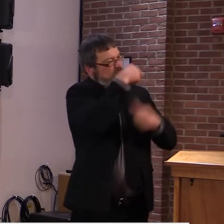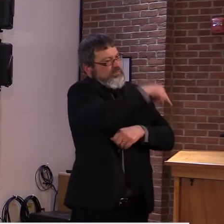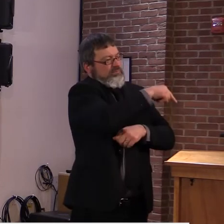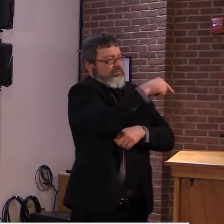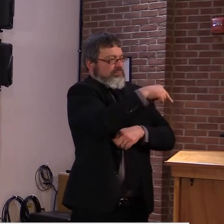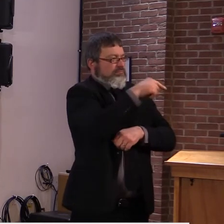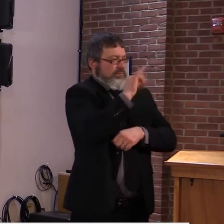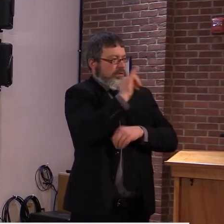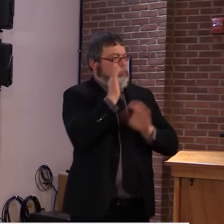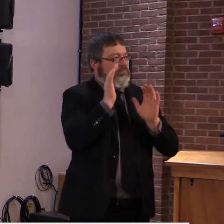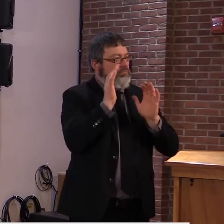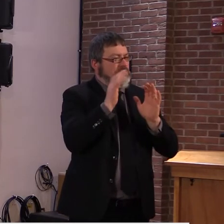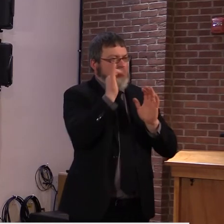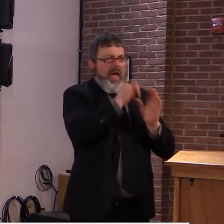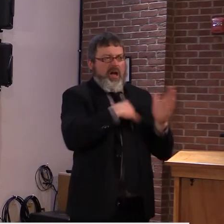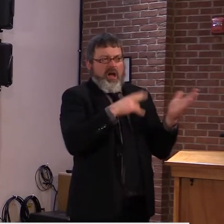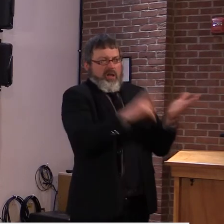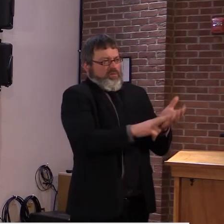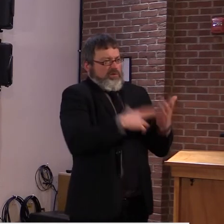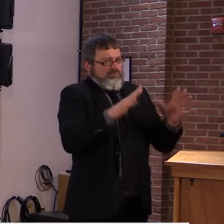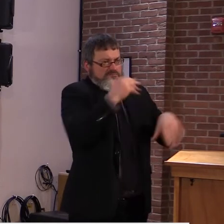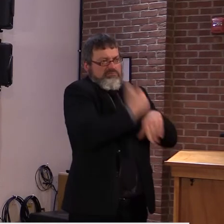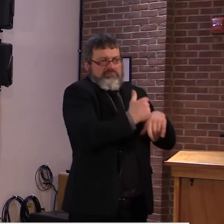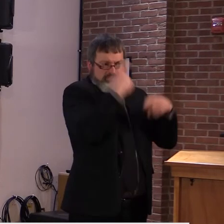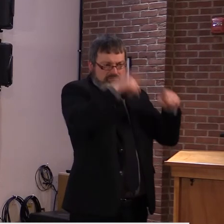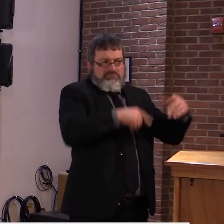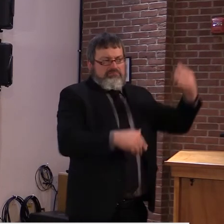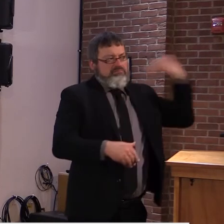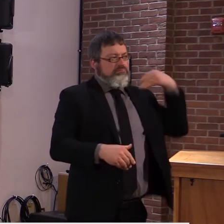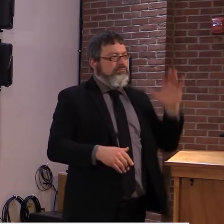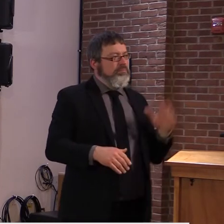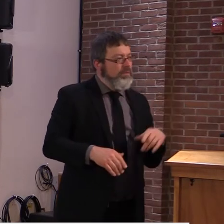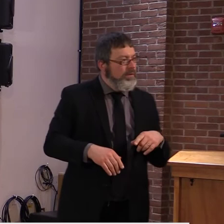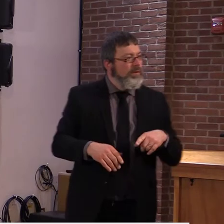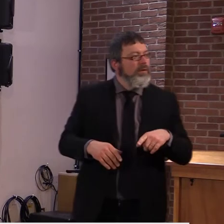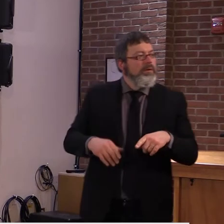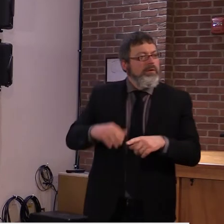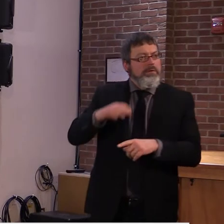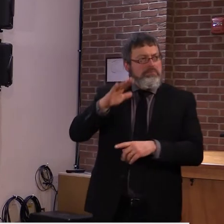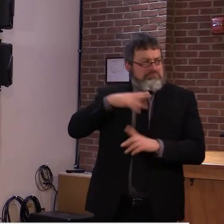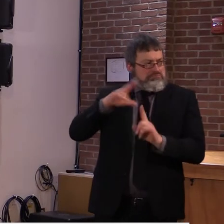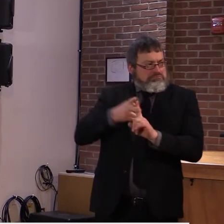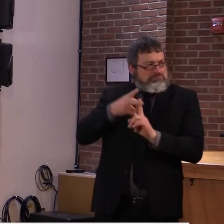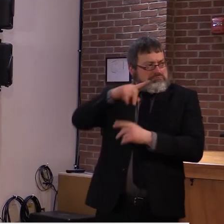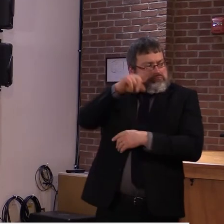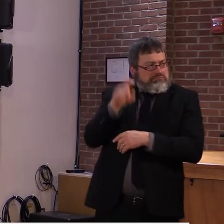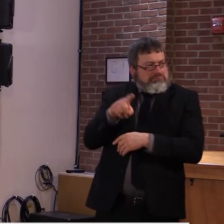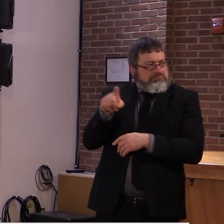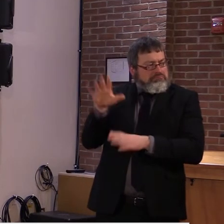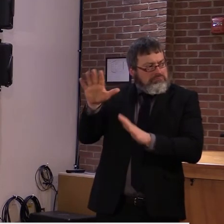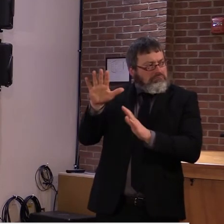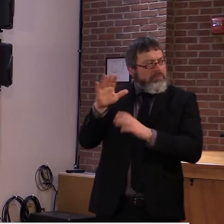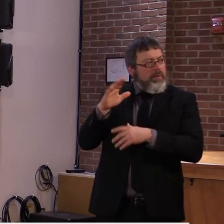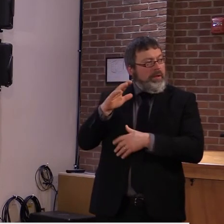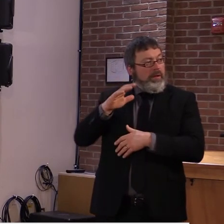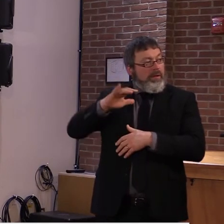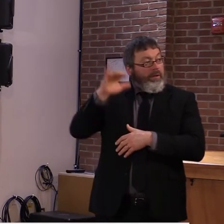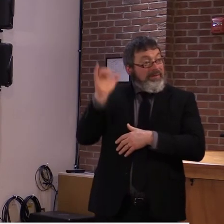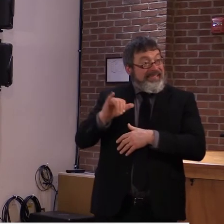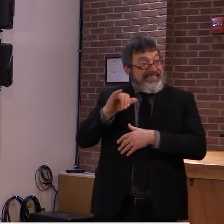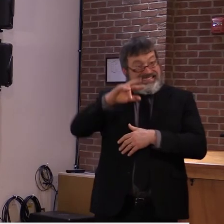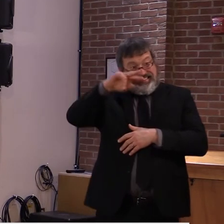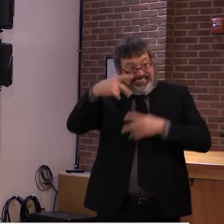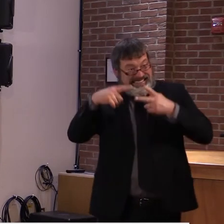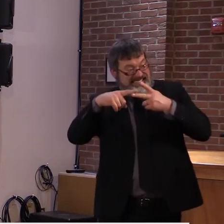And do you anticipate, given the relative ease of storing the Moderna vaccine versus